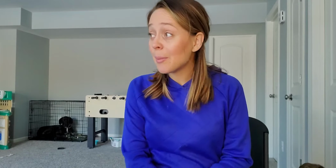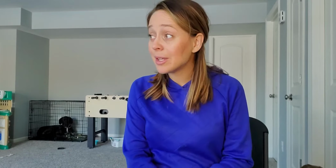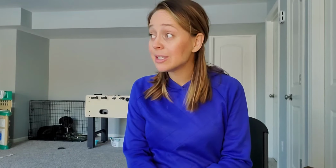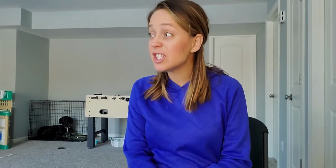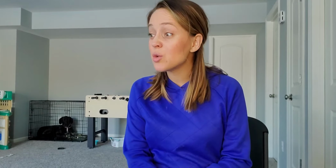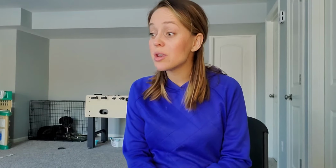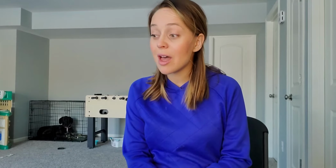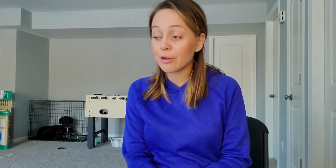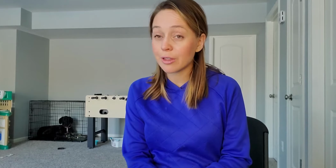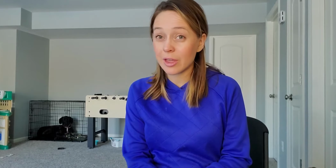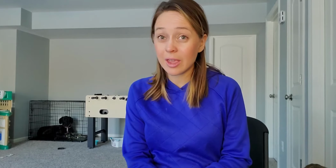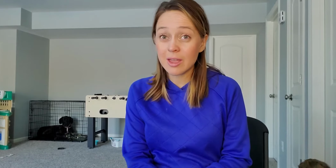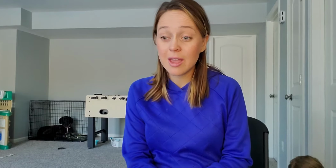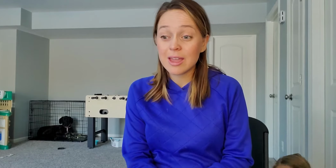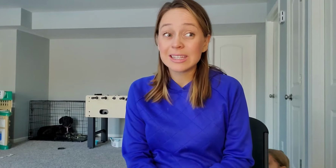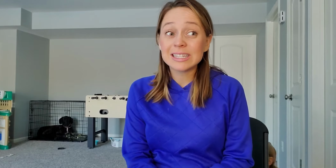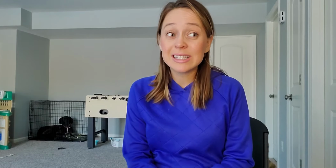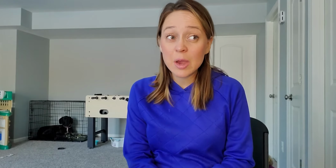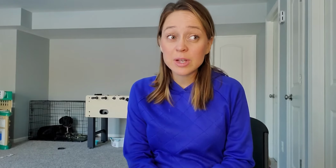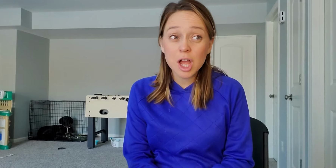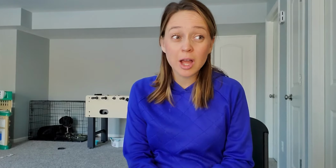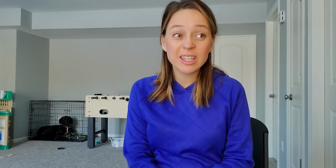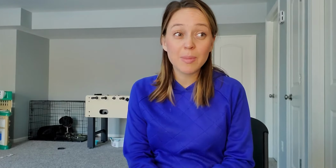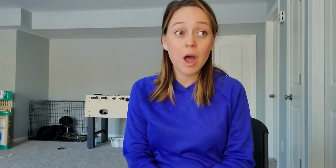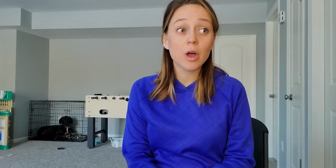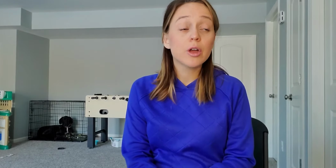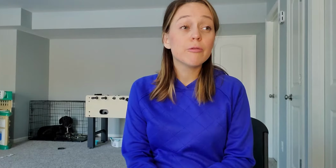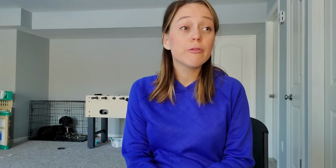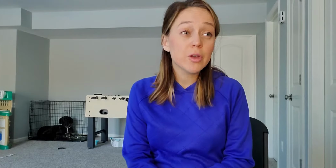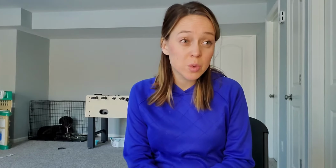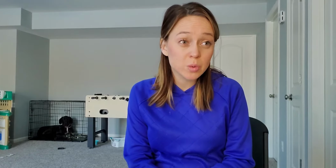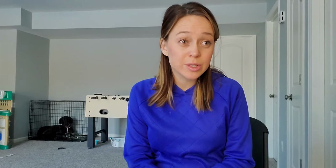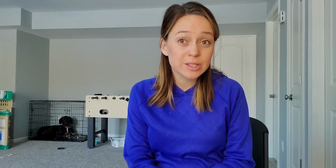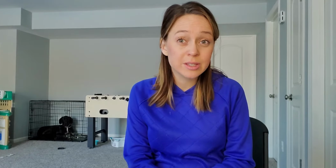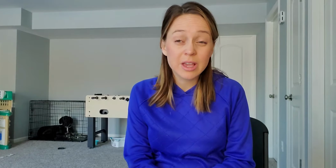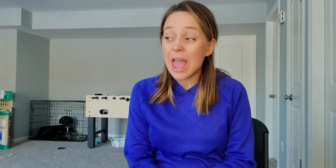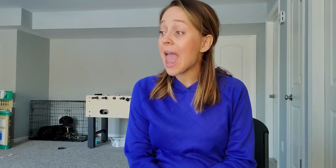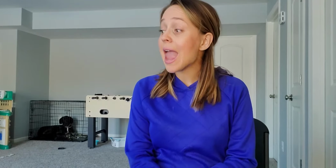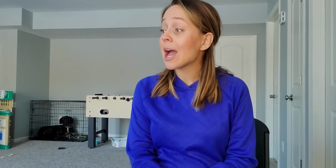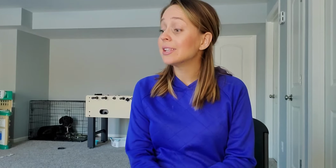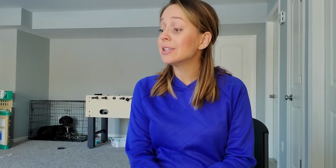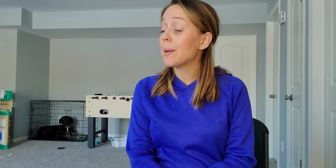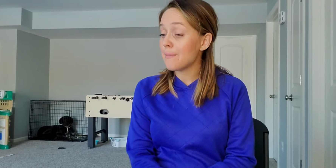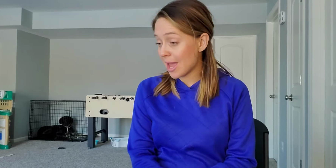going to teach you another thing. Today we're talking about foods and